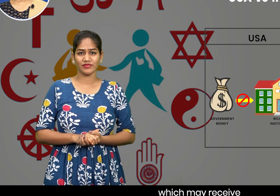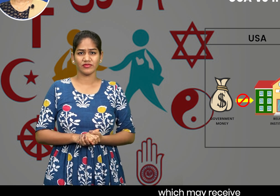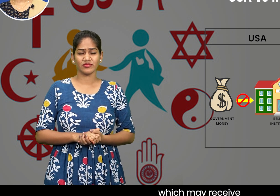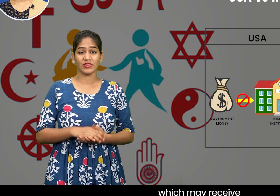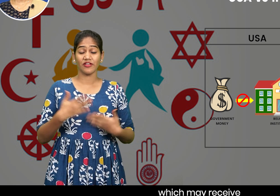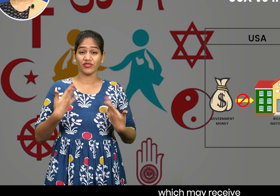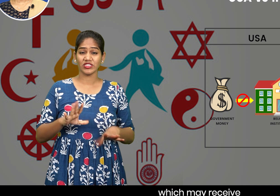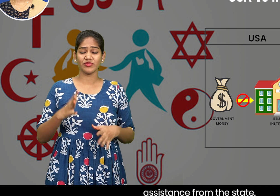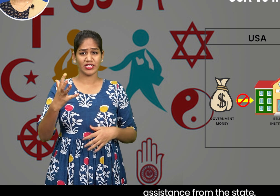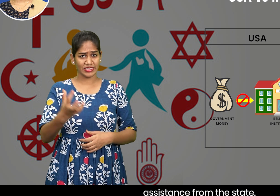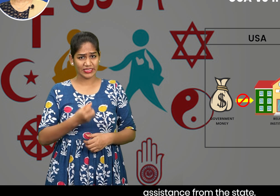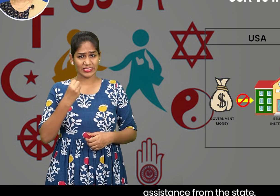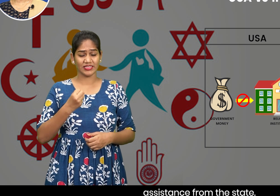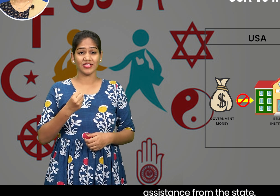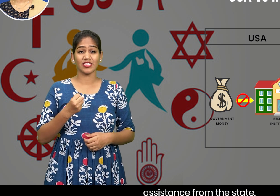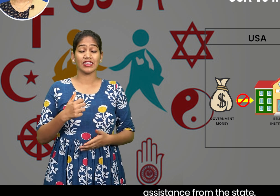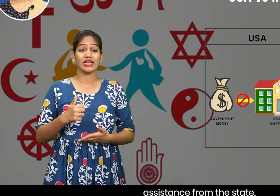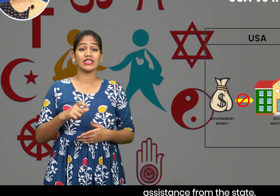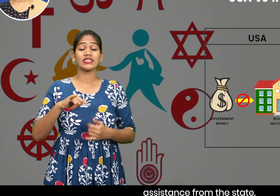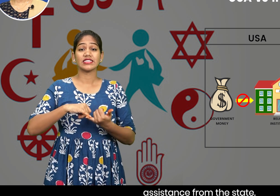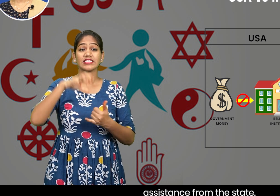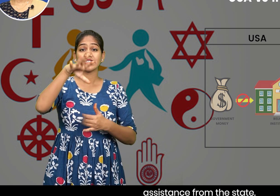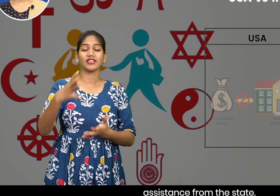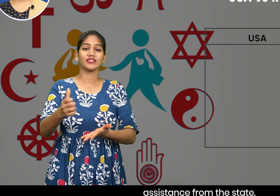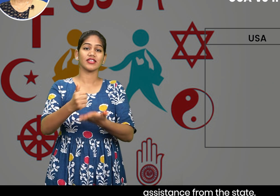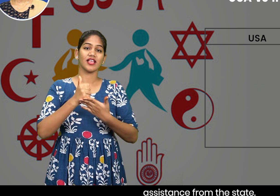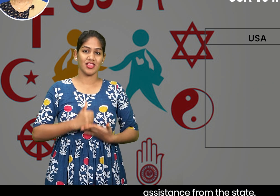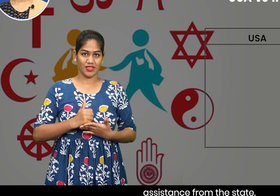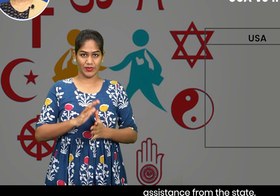which may receive assistance from the state.